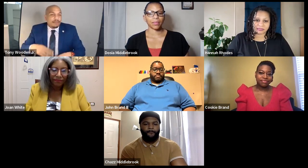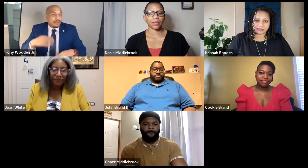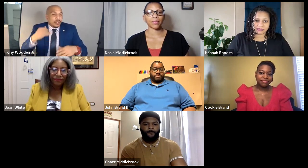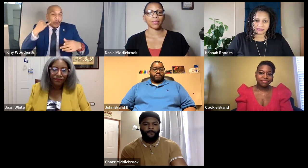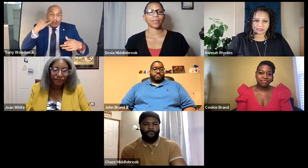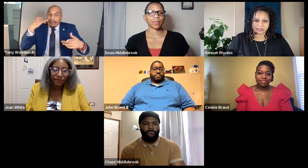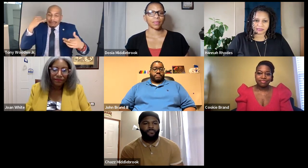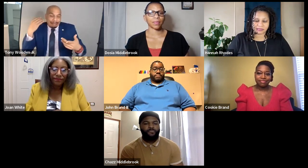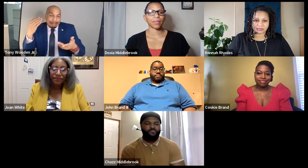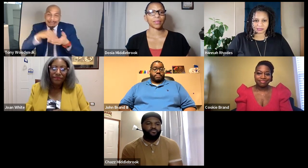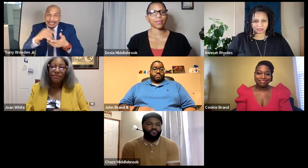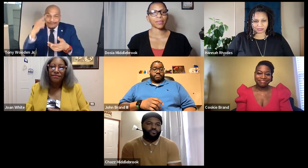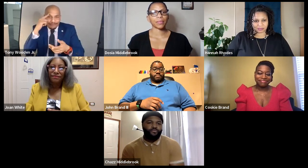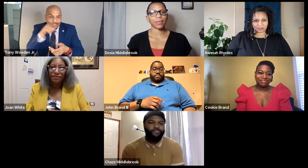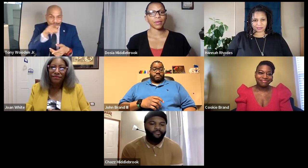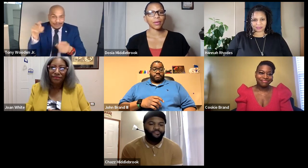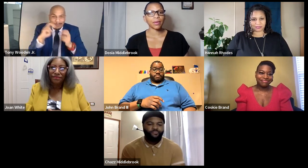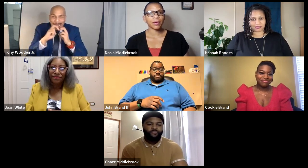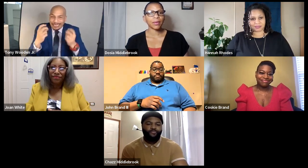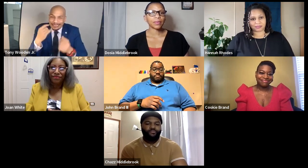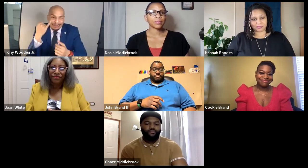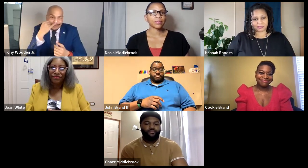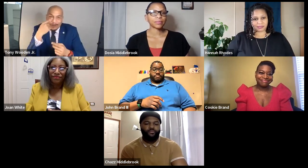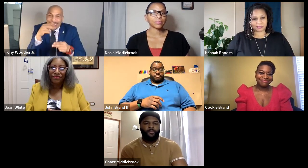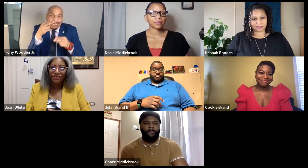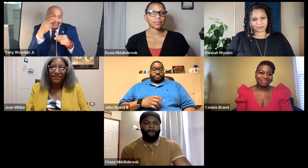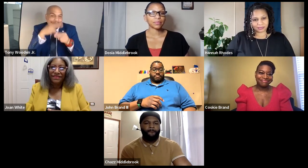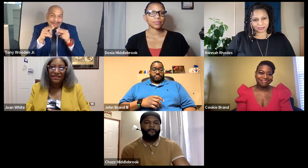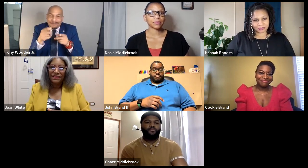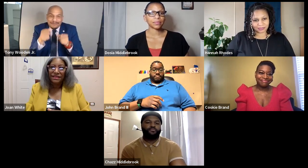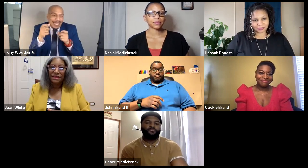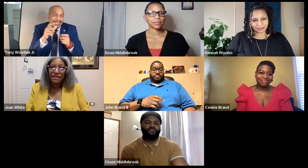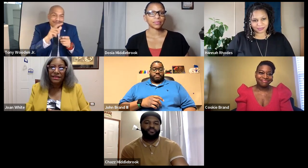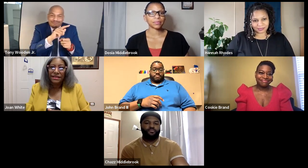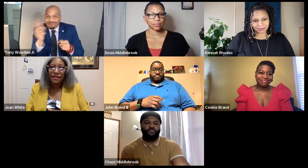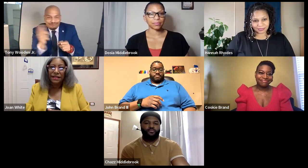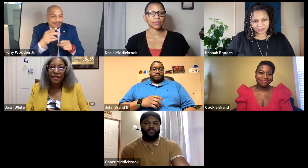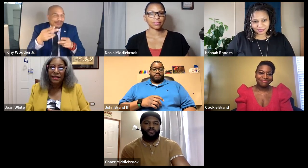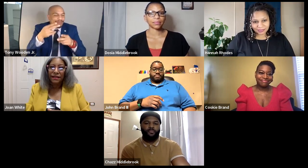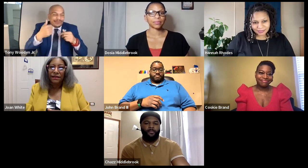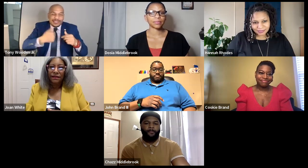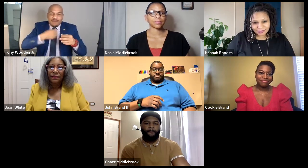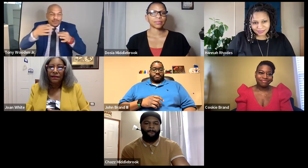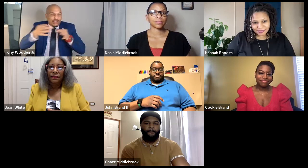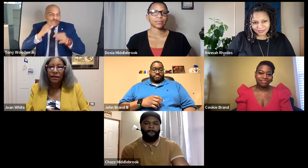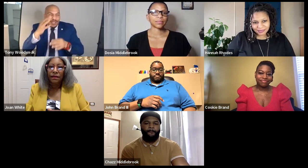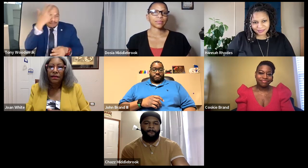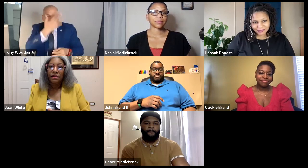visual description of myself. And I guess we'll go back to the panelists again to give themselves a quick